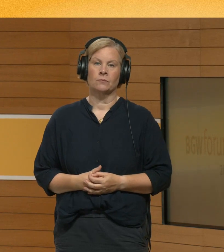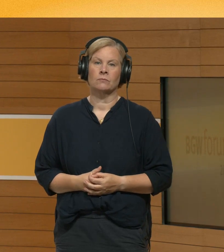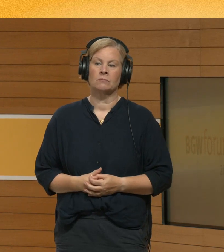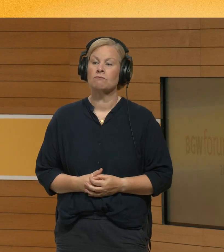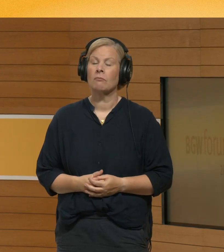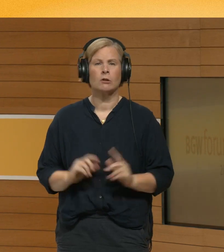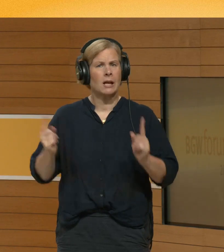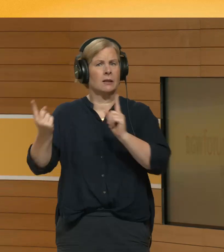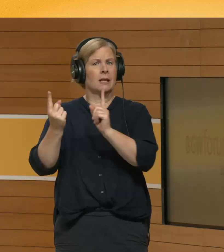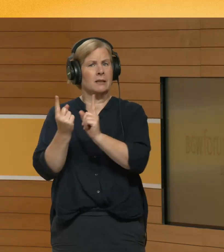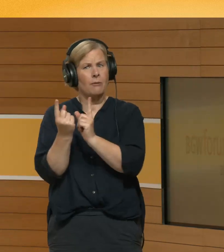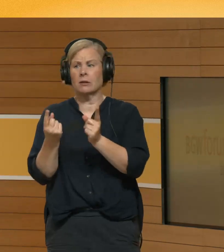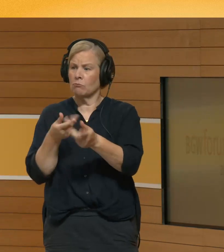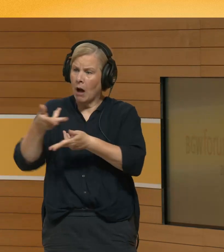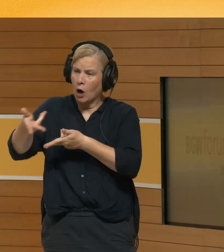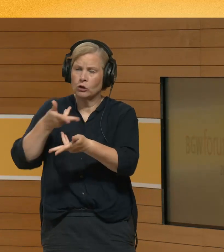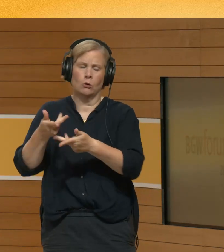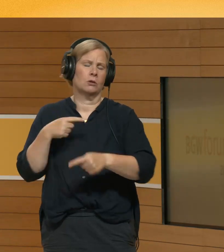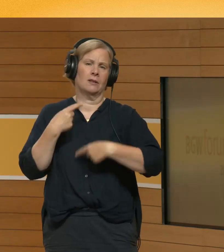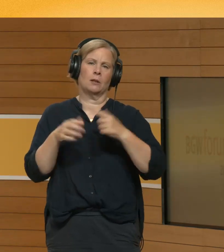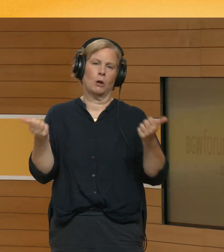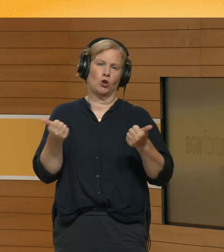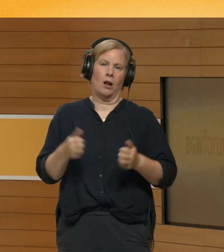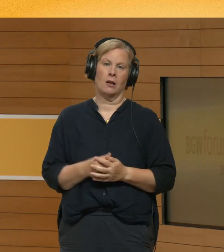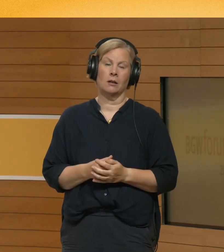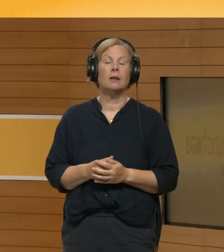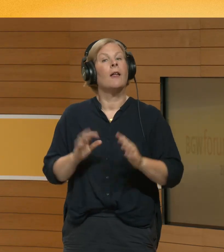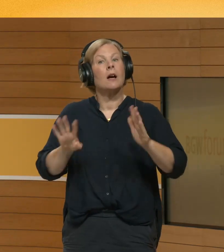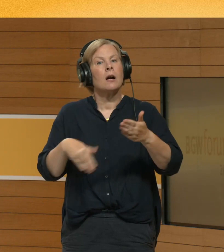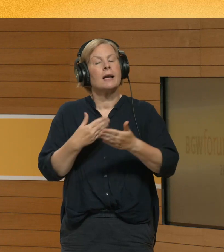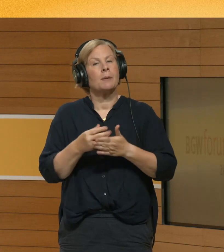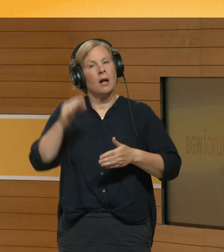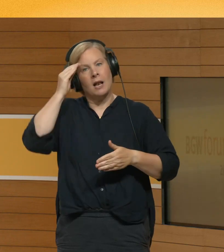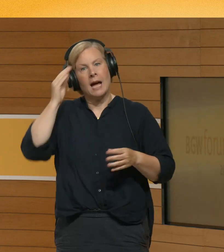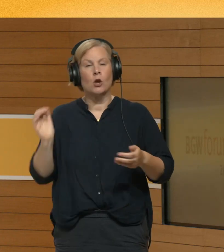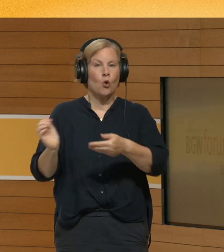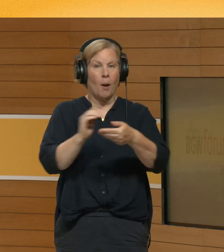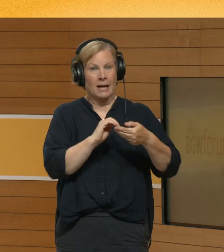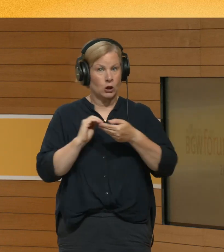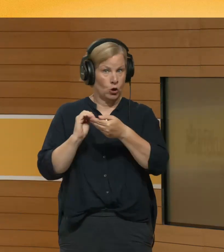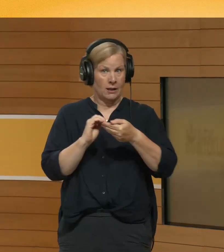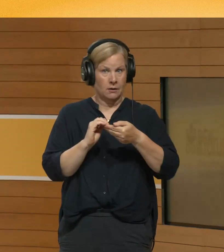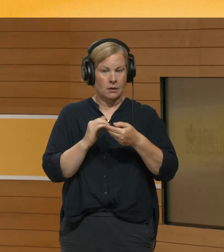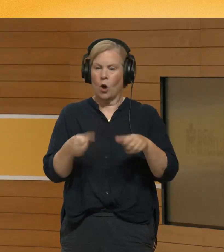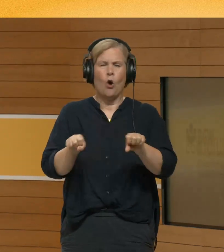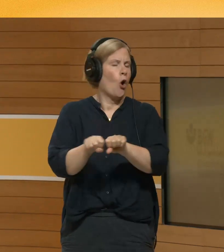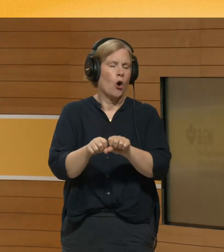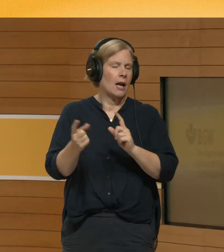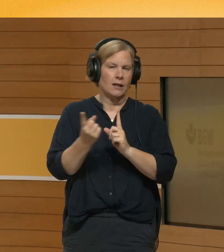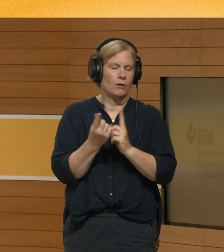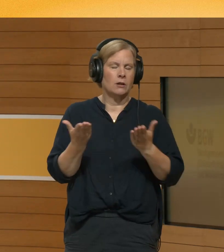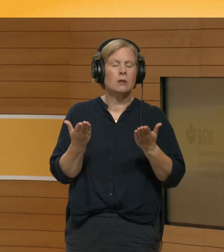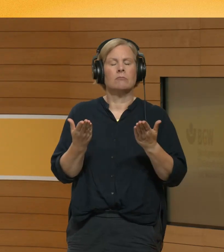collaboratives where we meet in presence, so not online. And those are good for networking and then